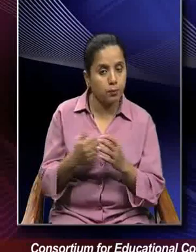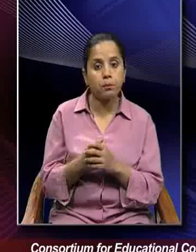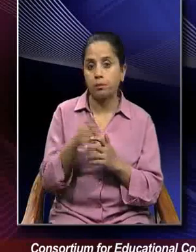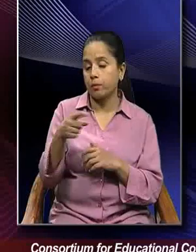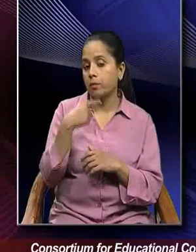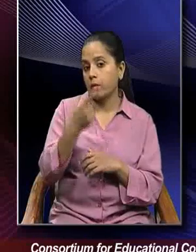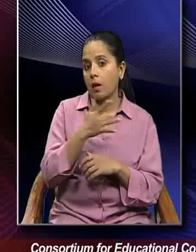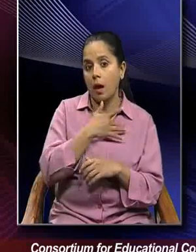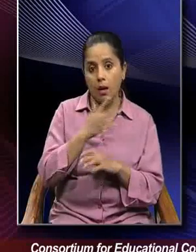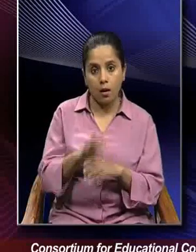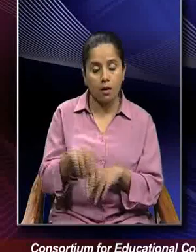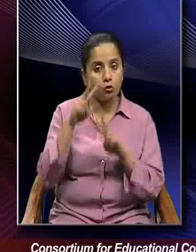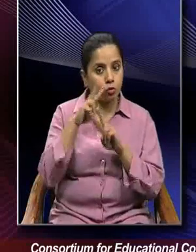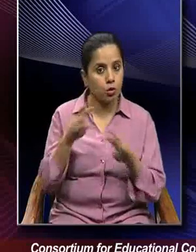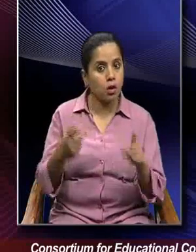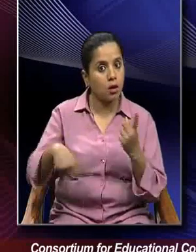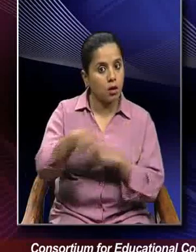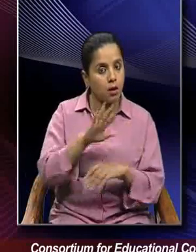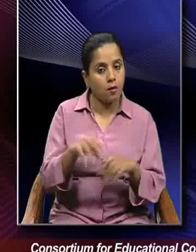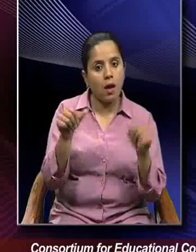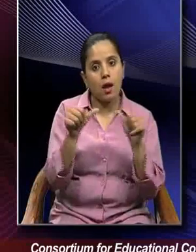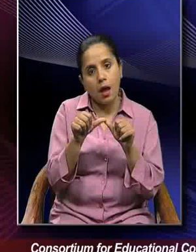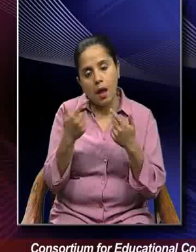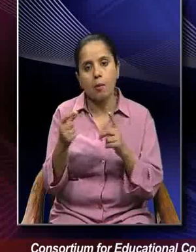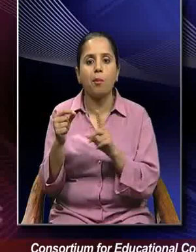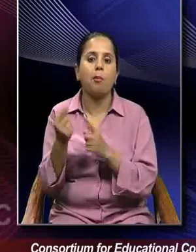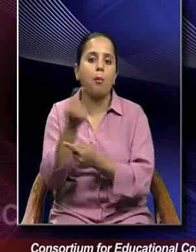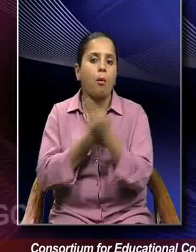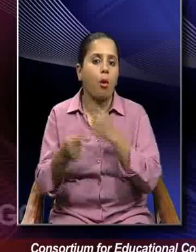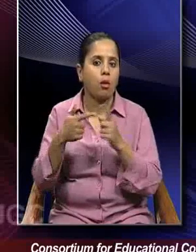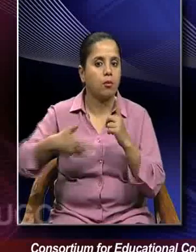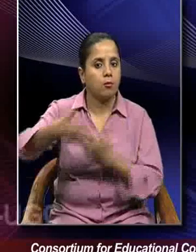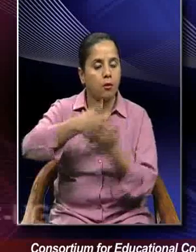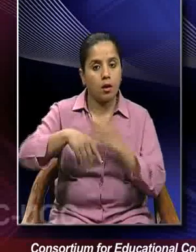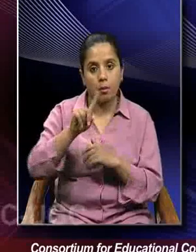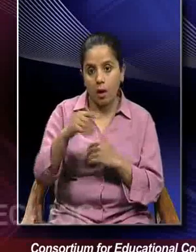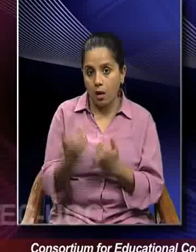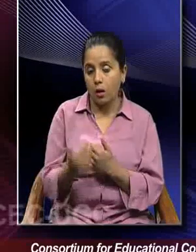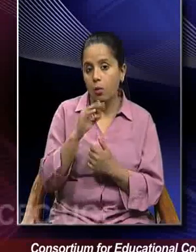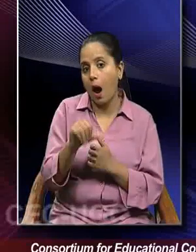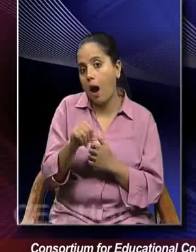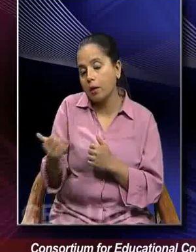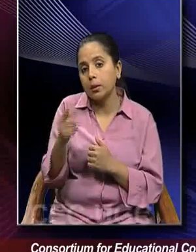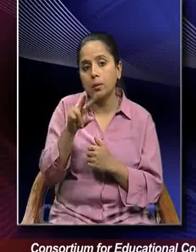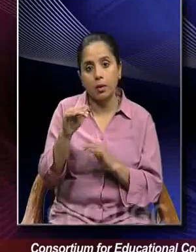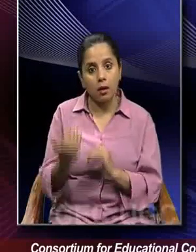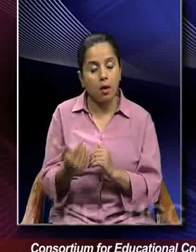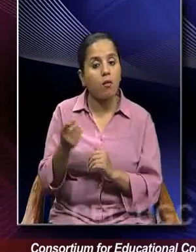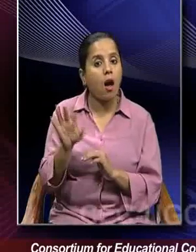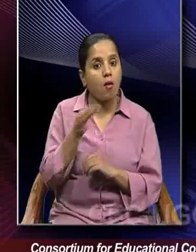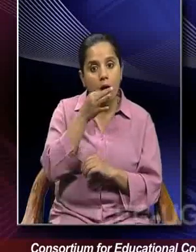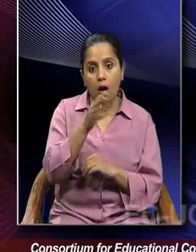that research operates within an apolitical environment, whereas interpretivist, on the other hand, asks us